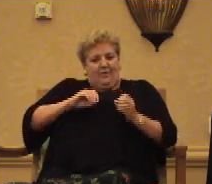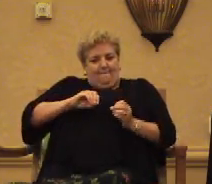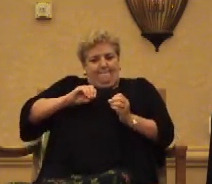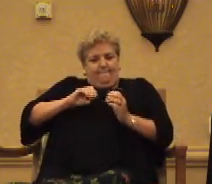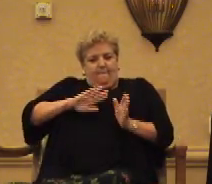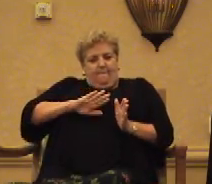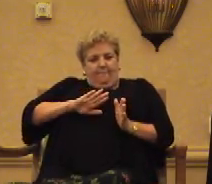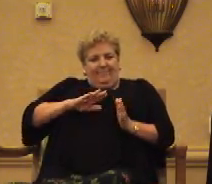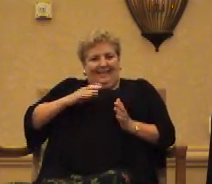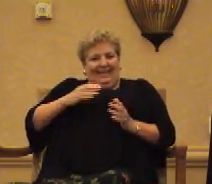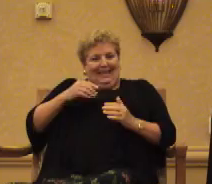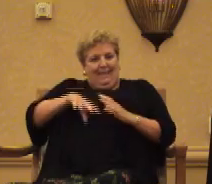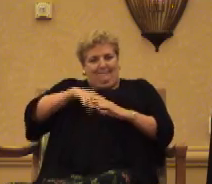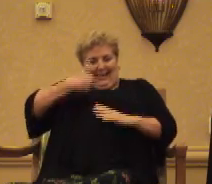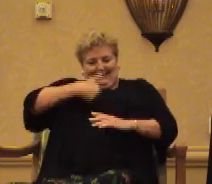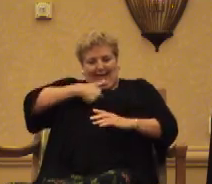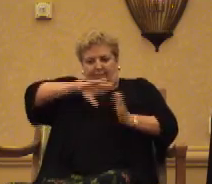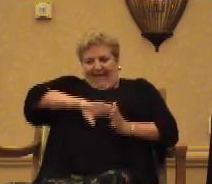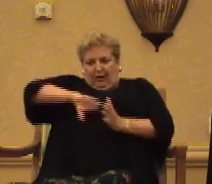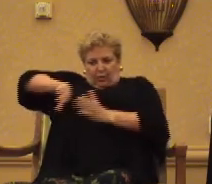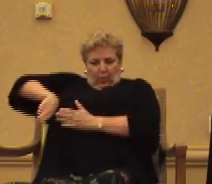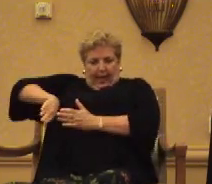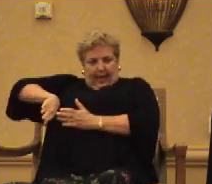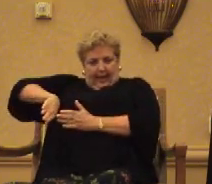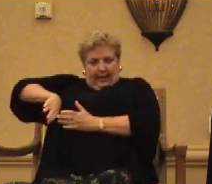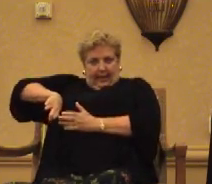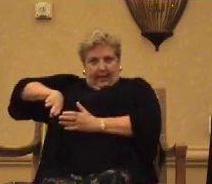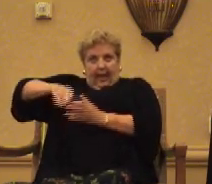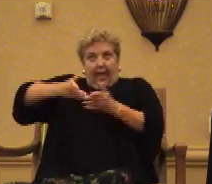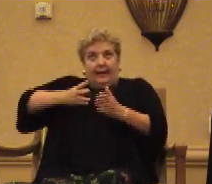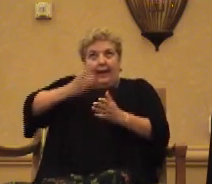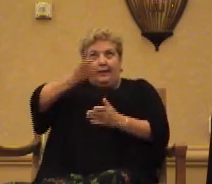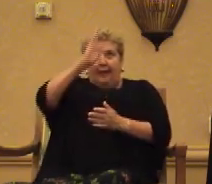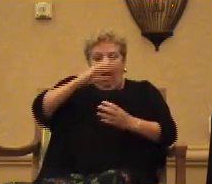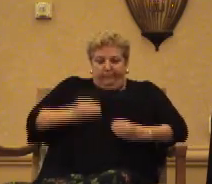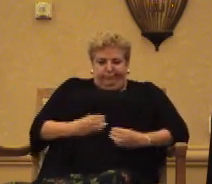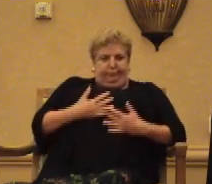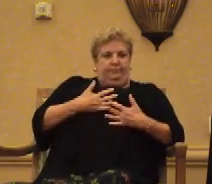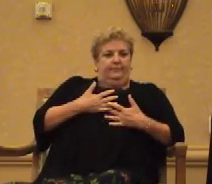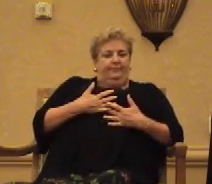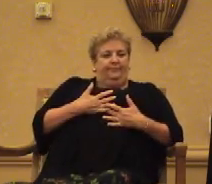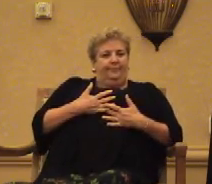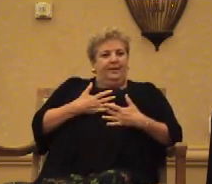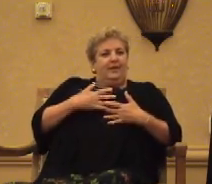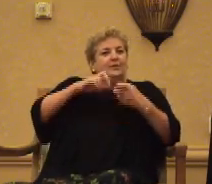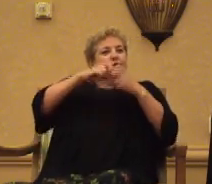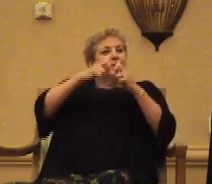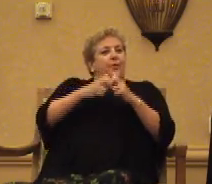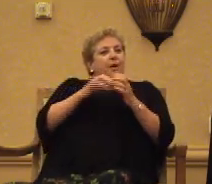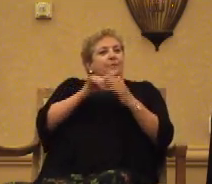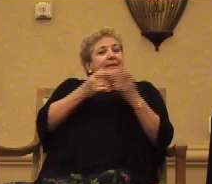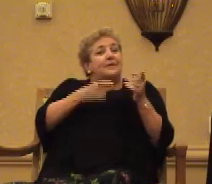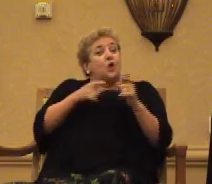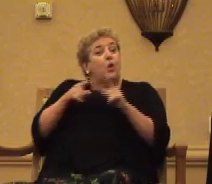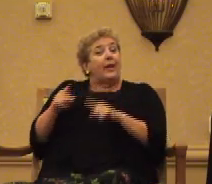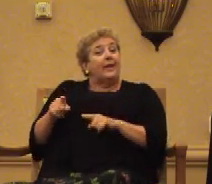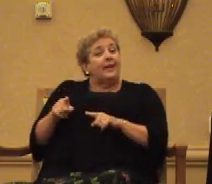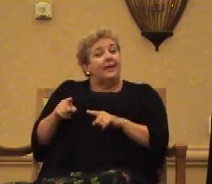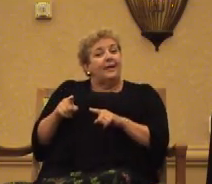is to move me out of the way. See, the problem, it's recurring, is I always get, once again, too much of me between